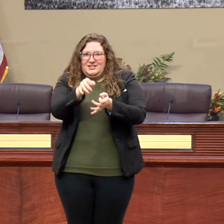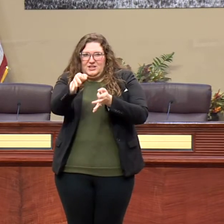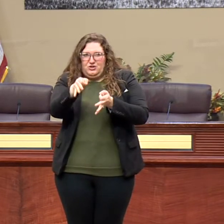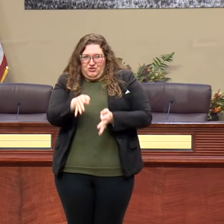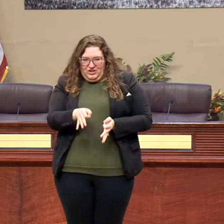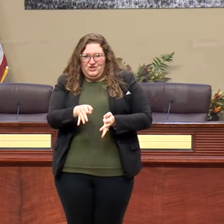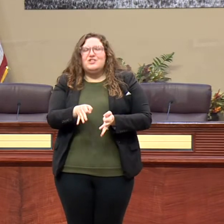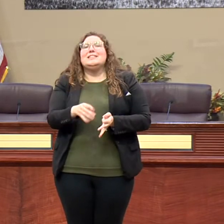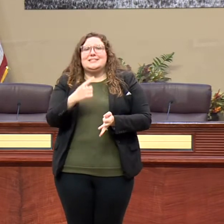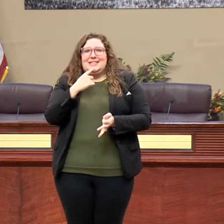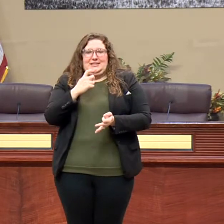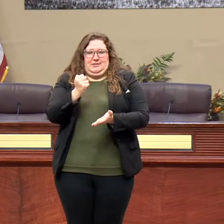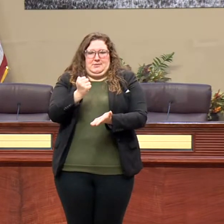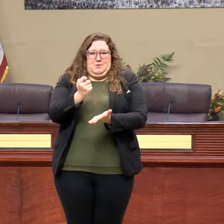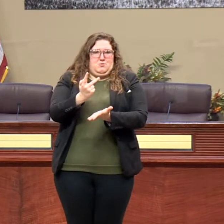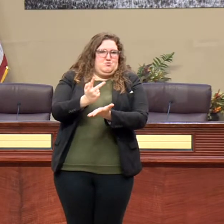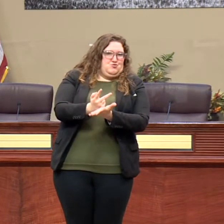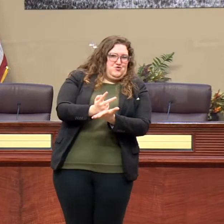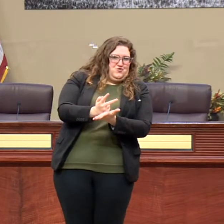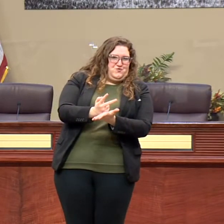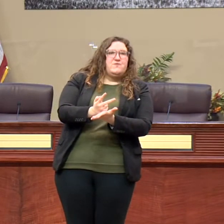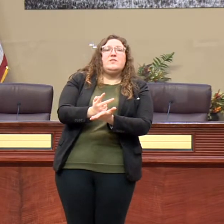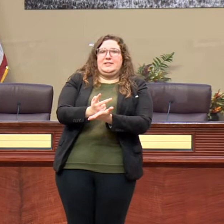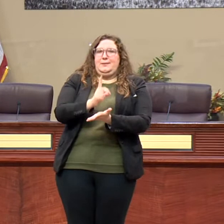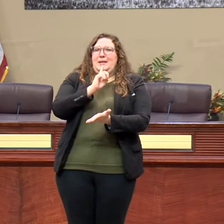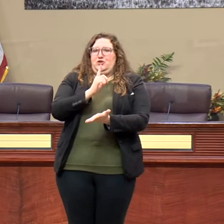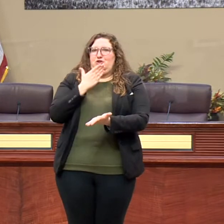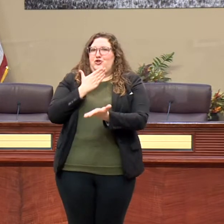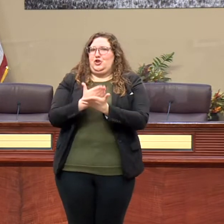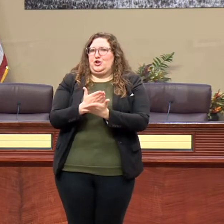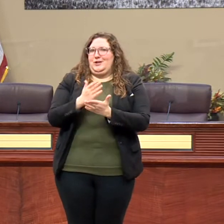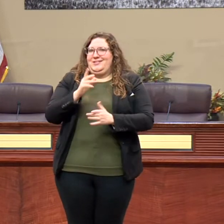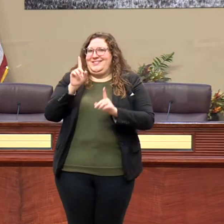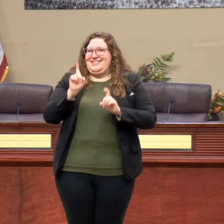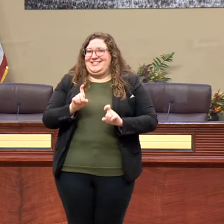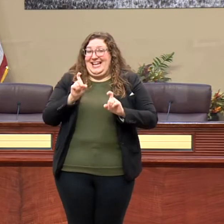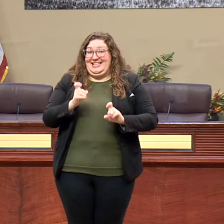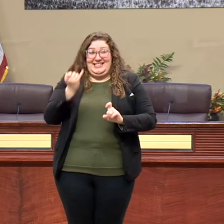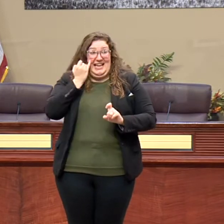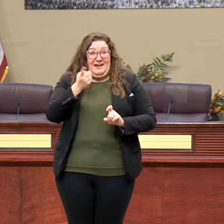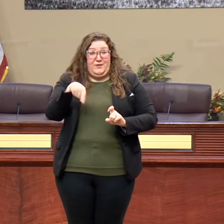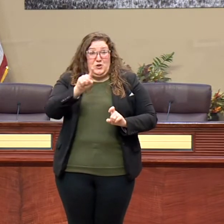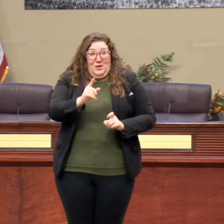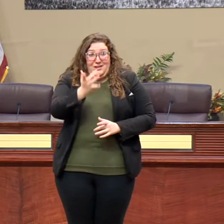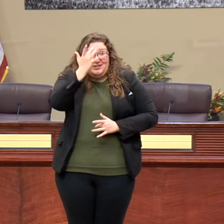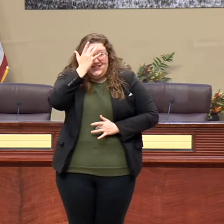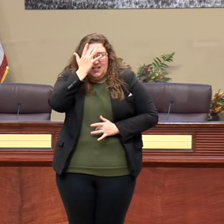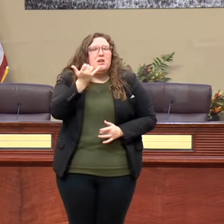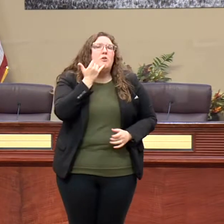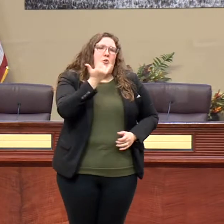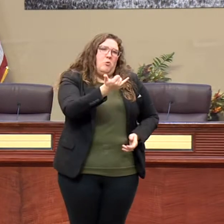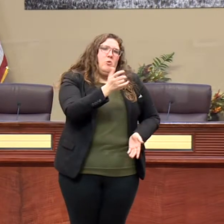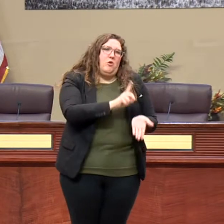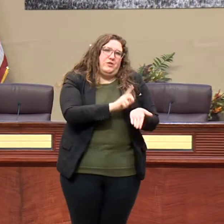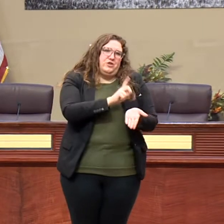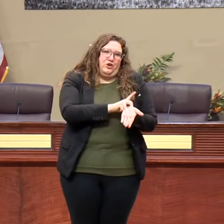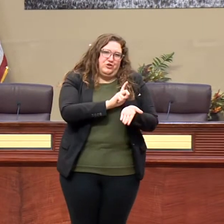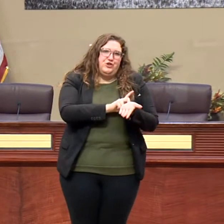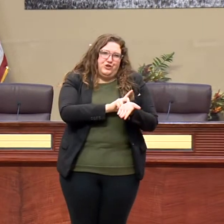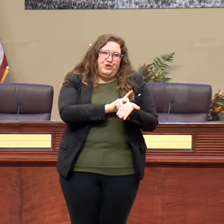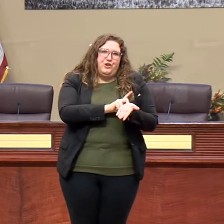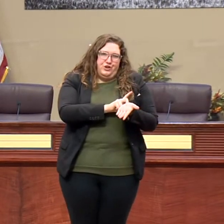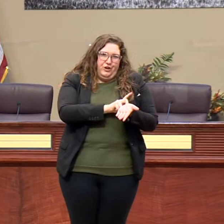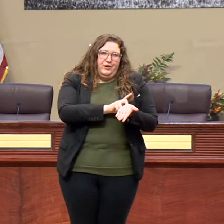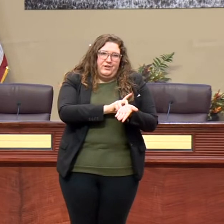authorization to give you a valid test. And of course, if you're sick, it's to consult with a healthcare provider. And fairly certain, I